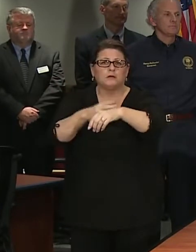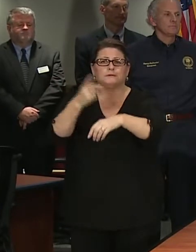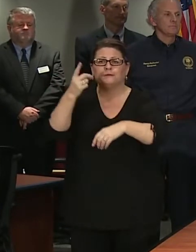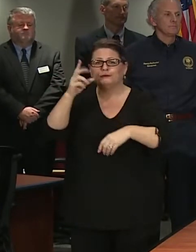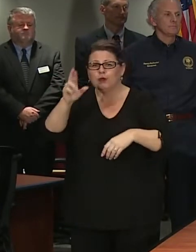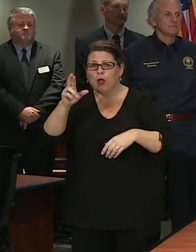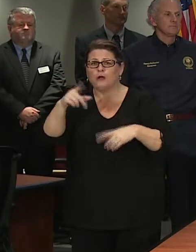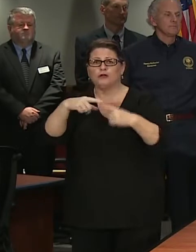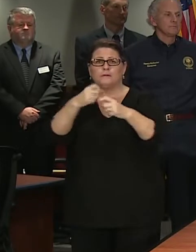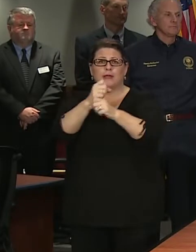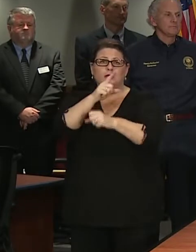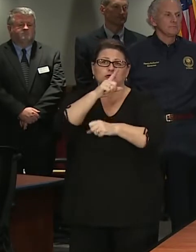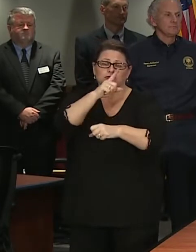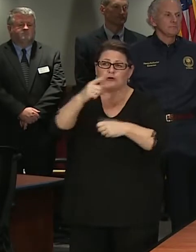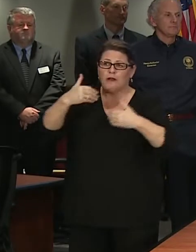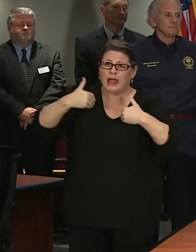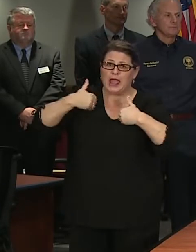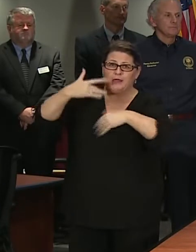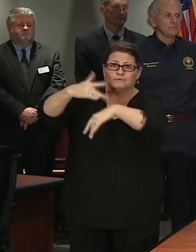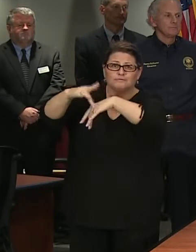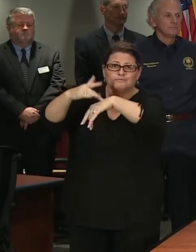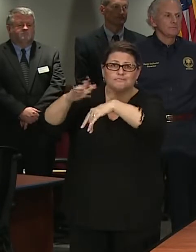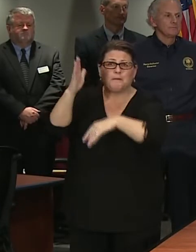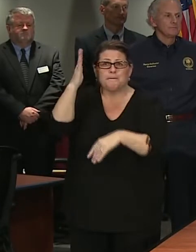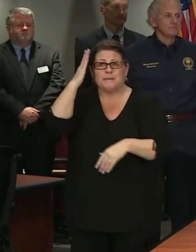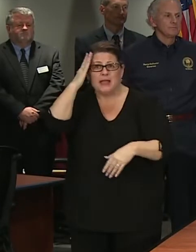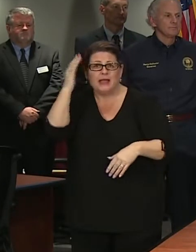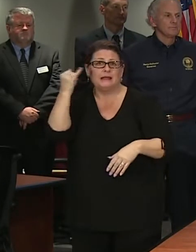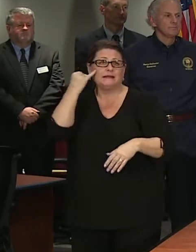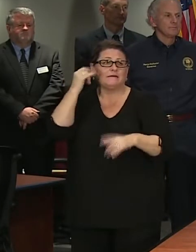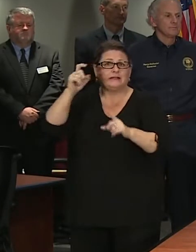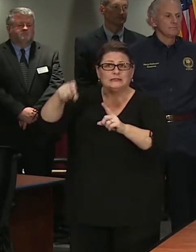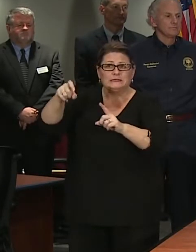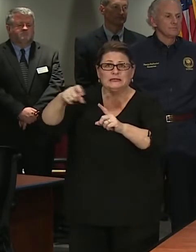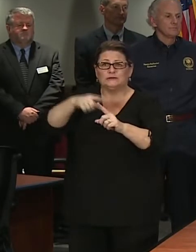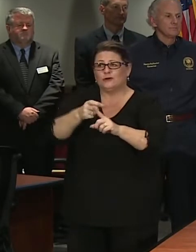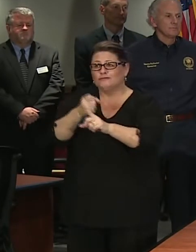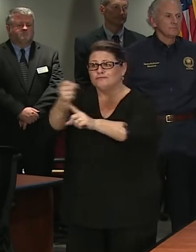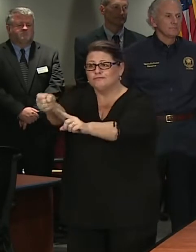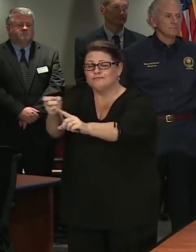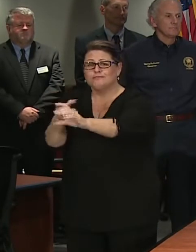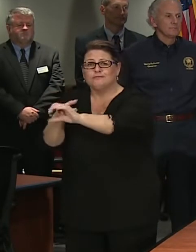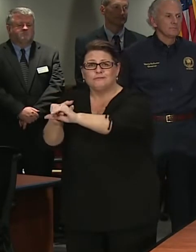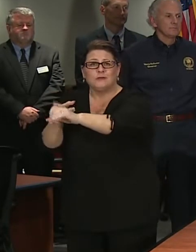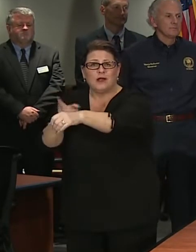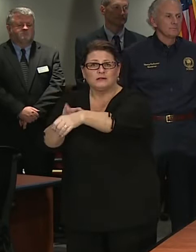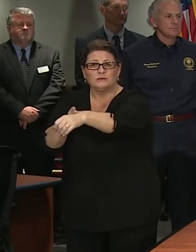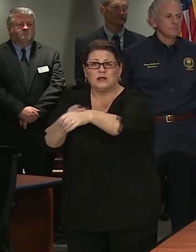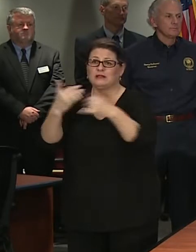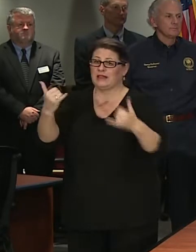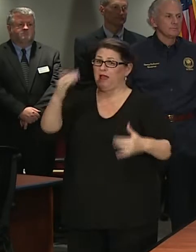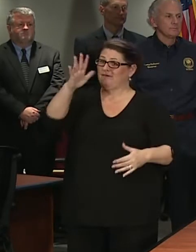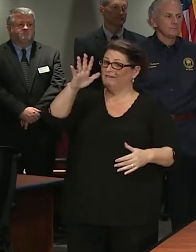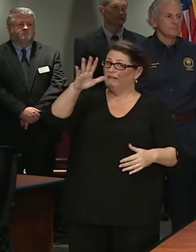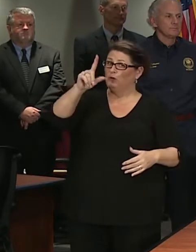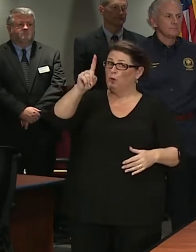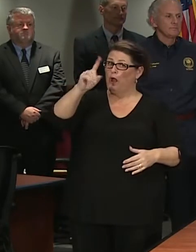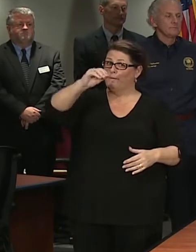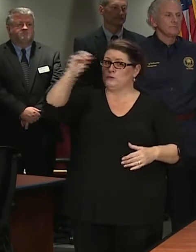the availability of acute care beds throughout our state. And currently, we are at 51%